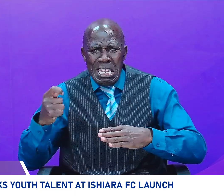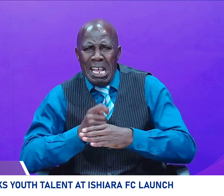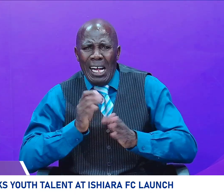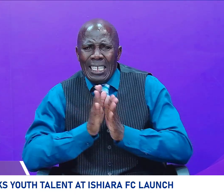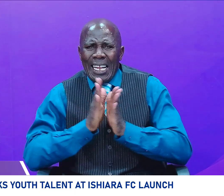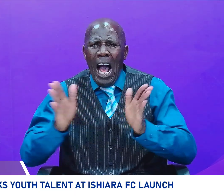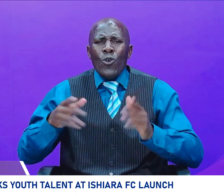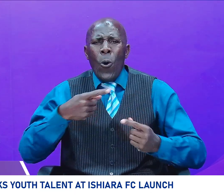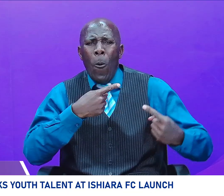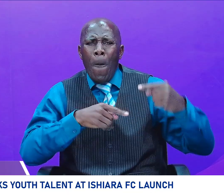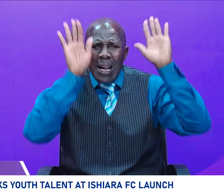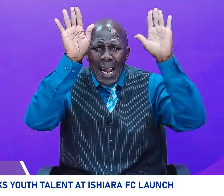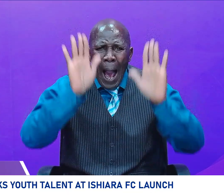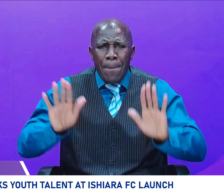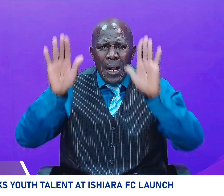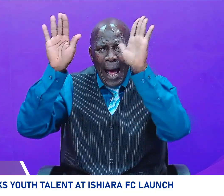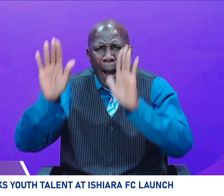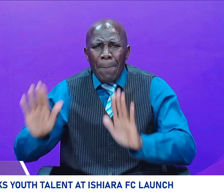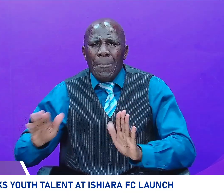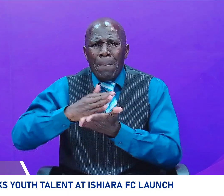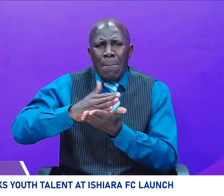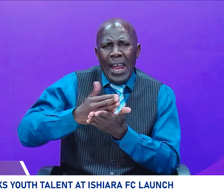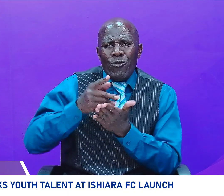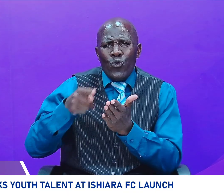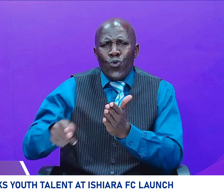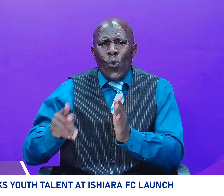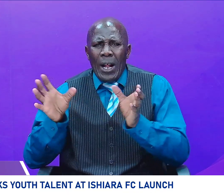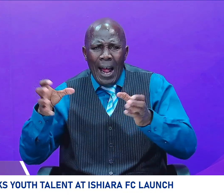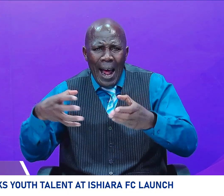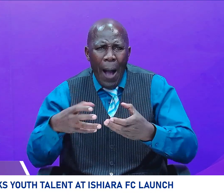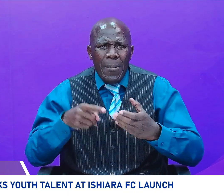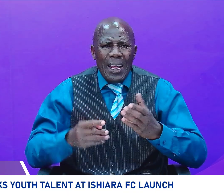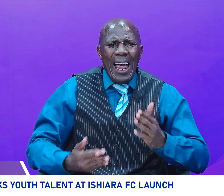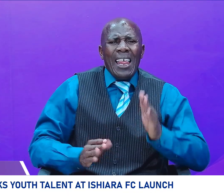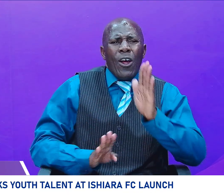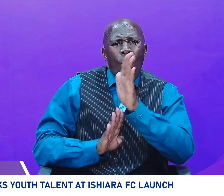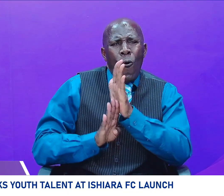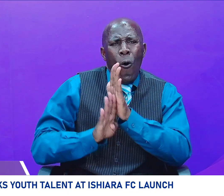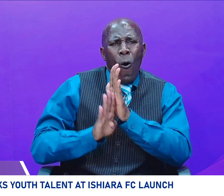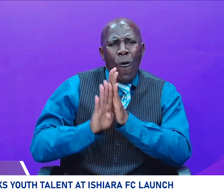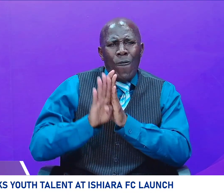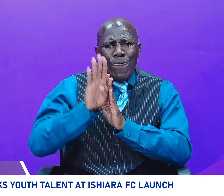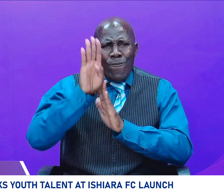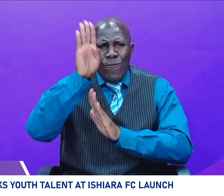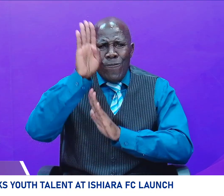for grassroots development that can uplift the entire communities.